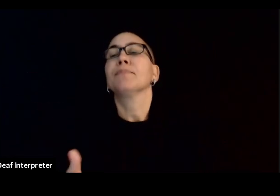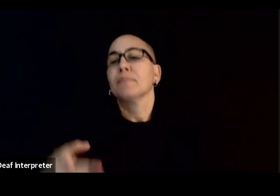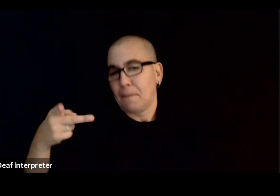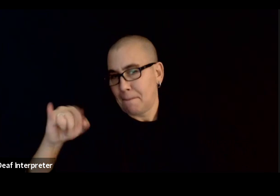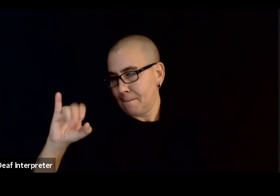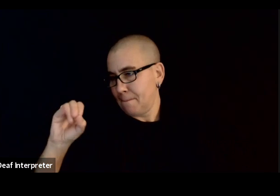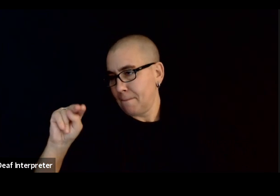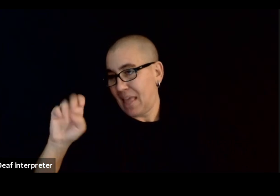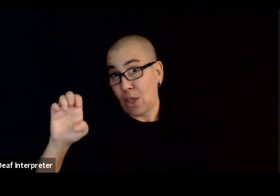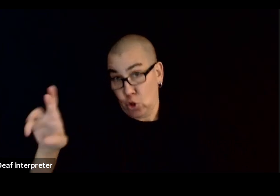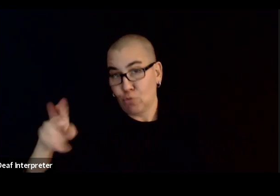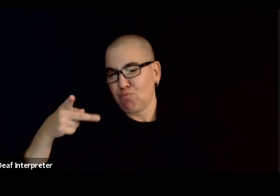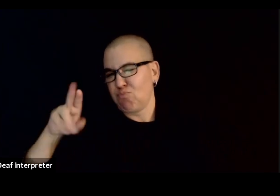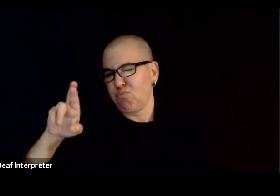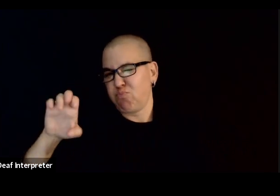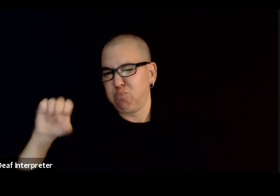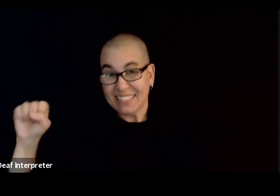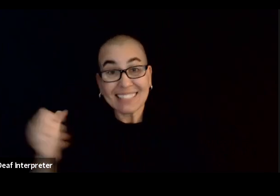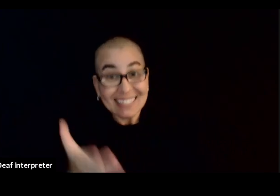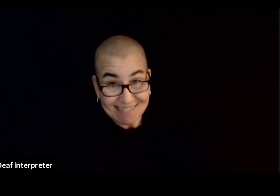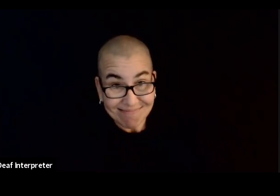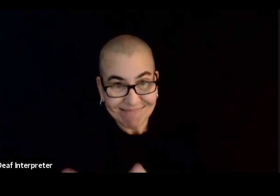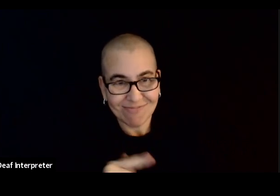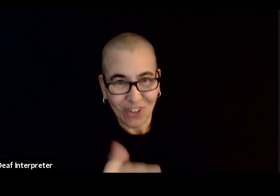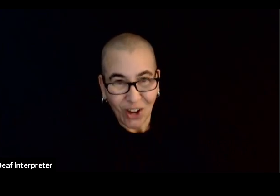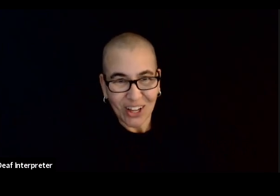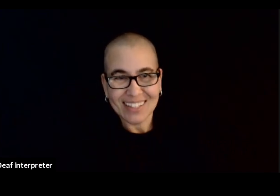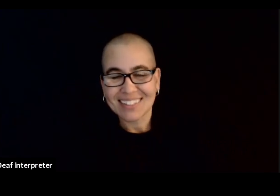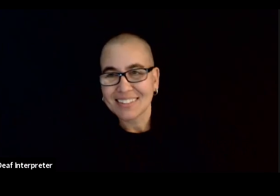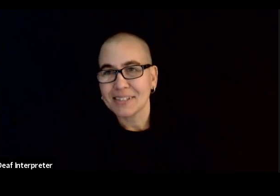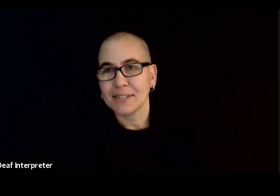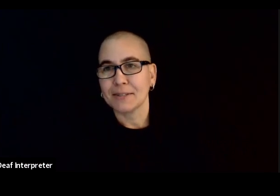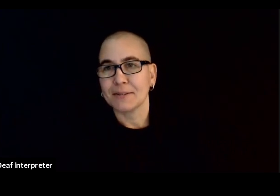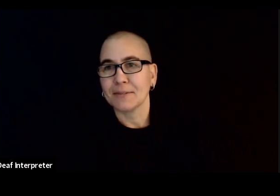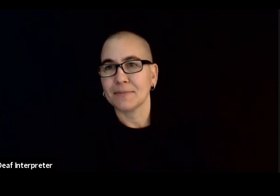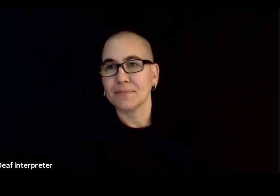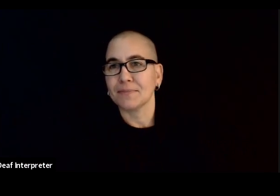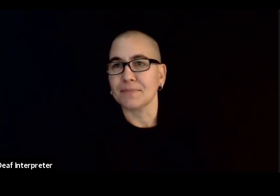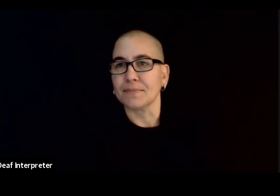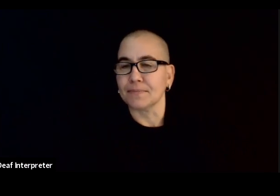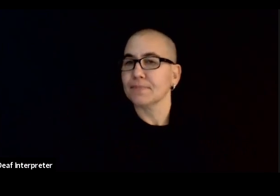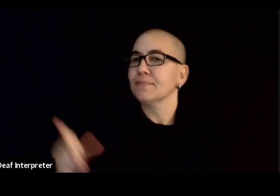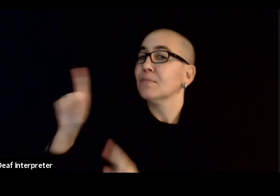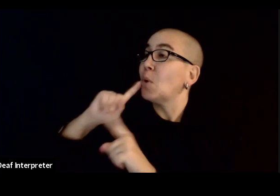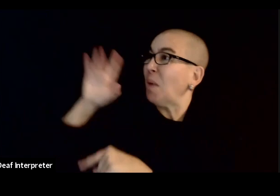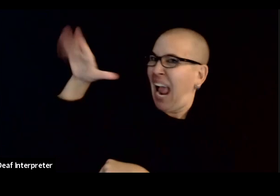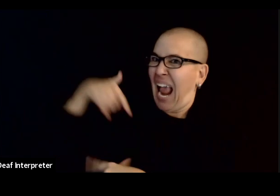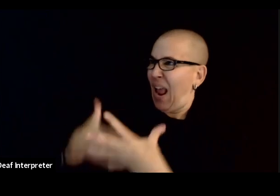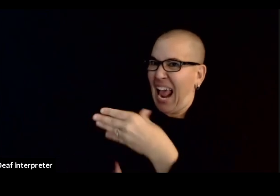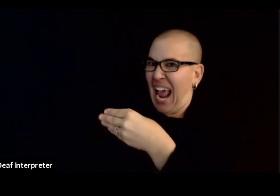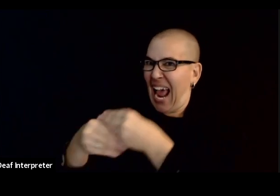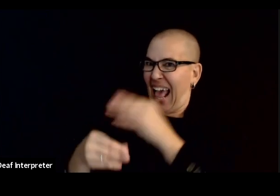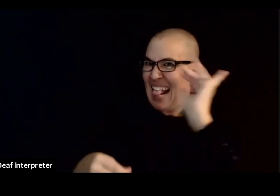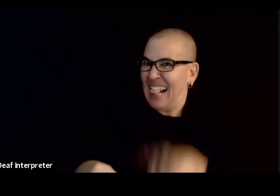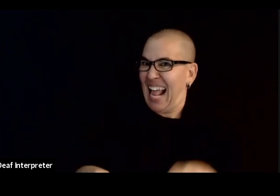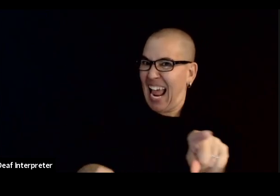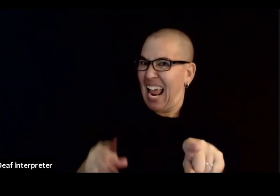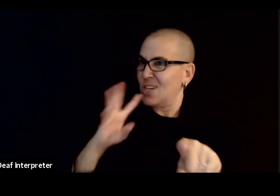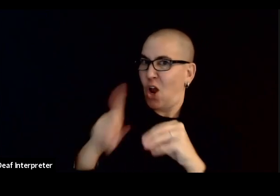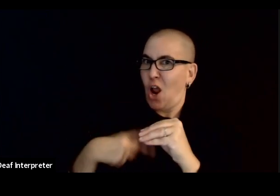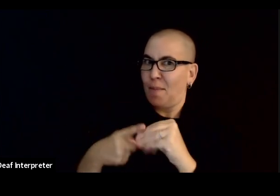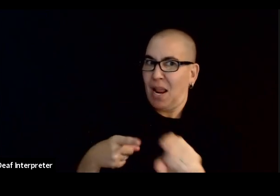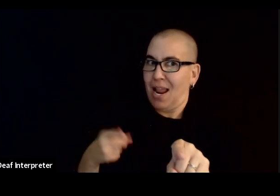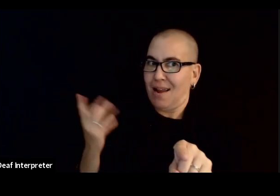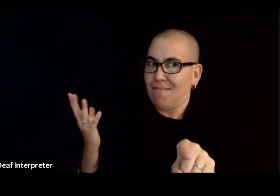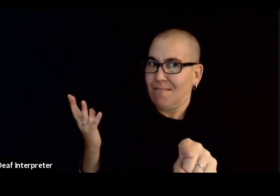quick follow-up, Commissioner Huff, on that icing question. Do you know of any? Was there more than one incident, I guess, down in